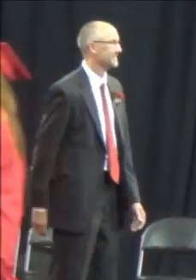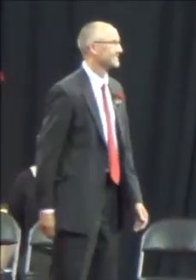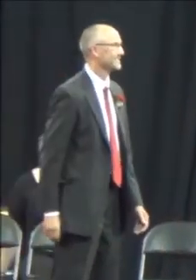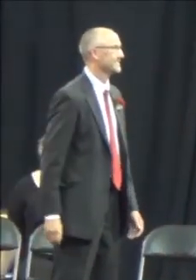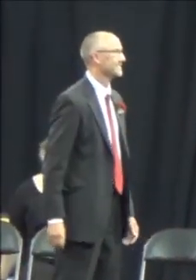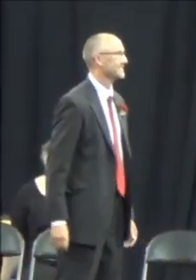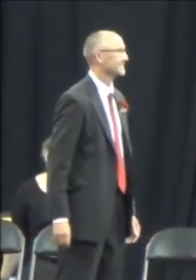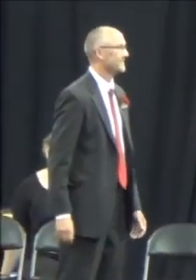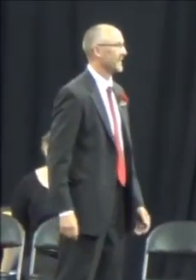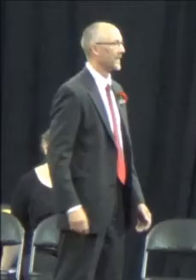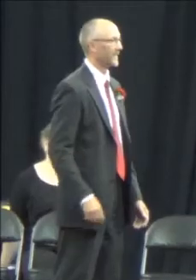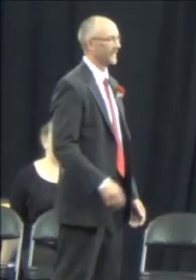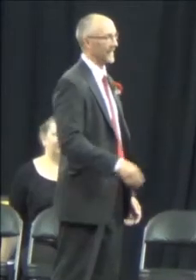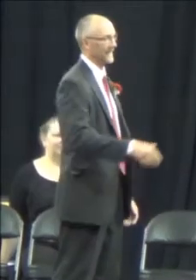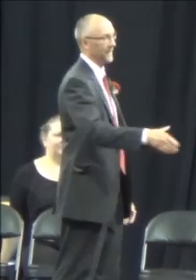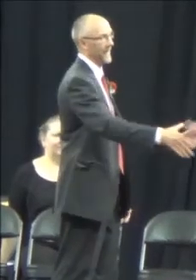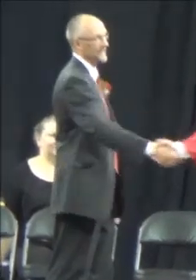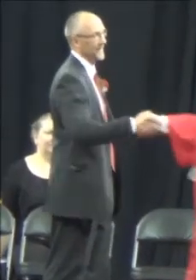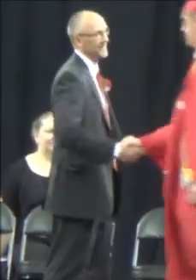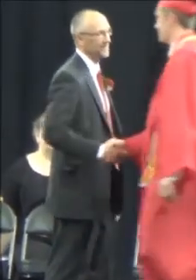Brady William Swain.